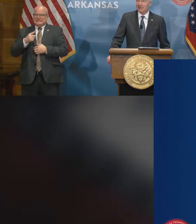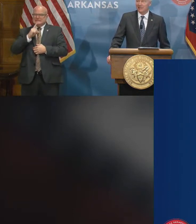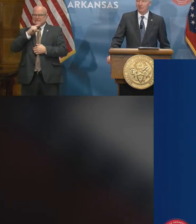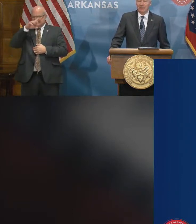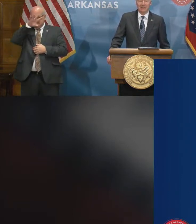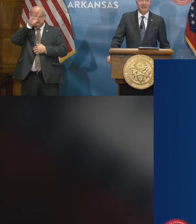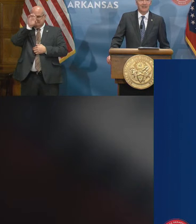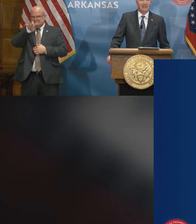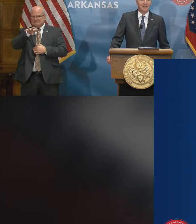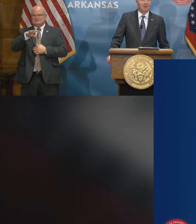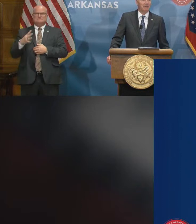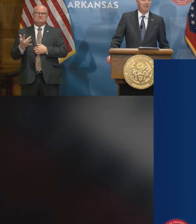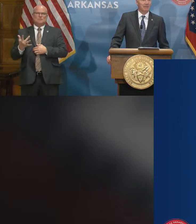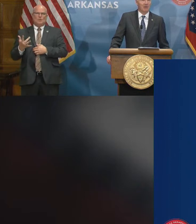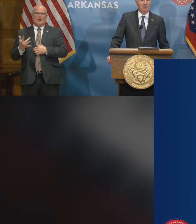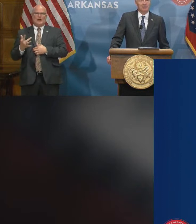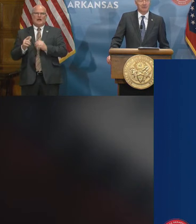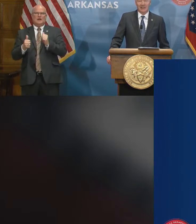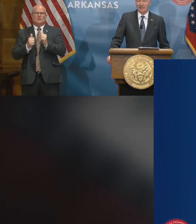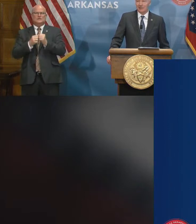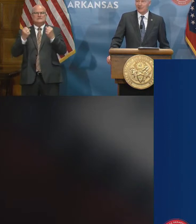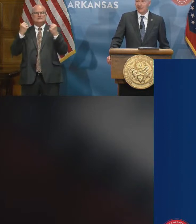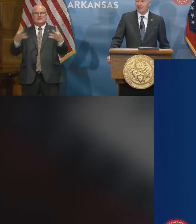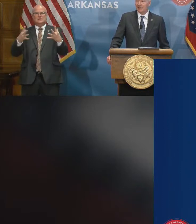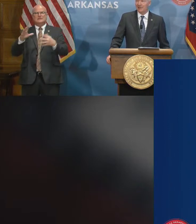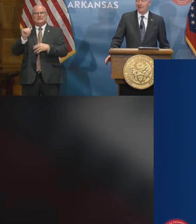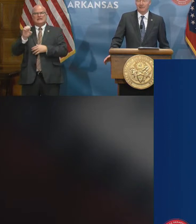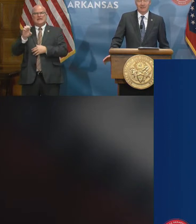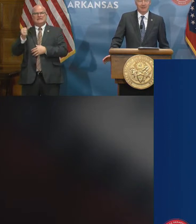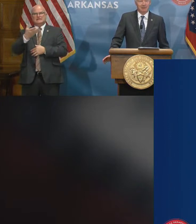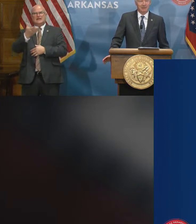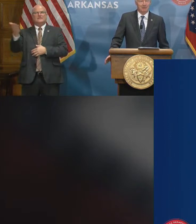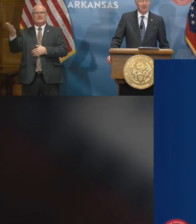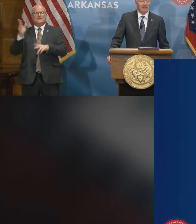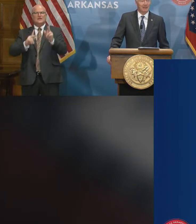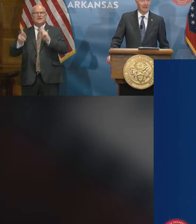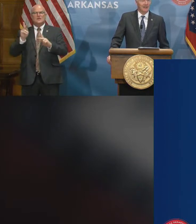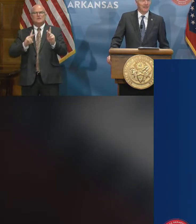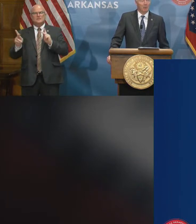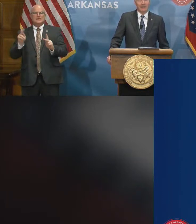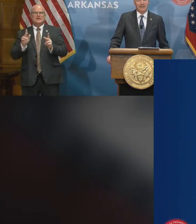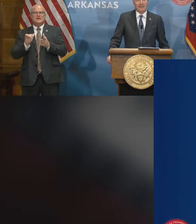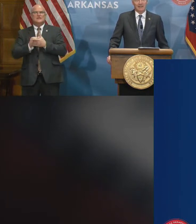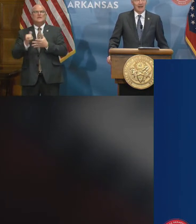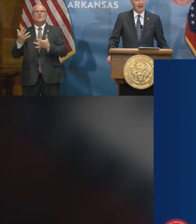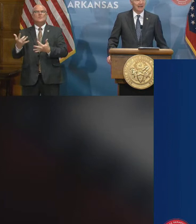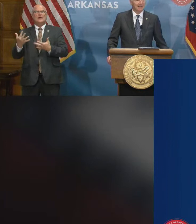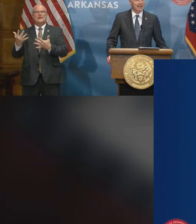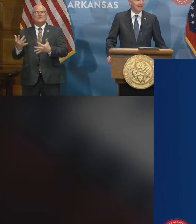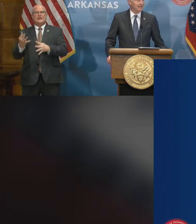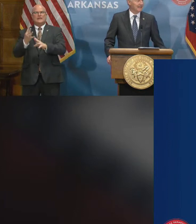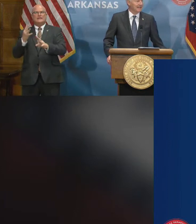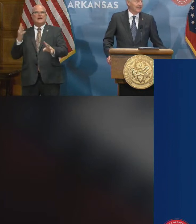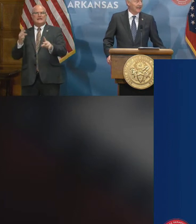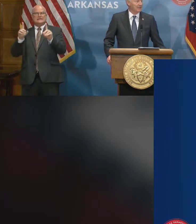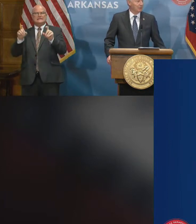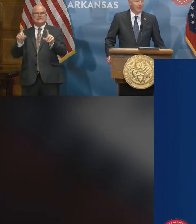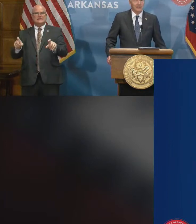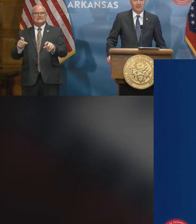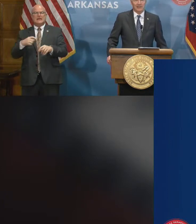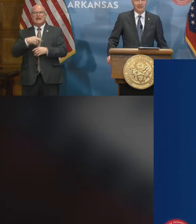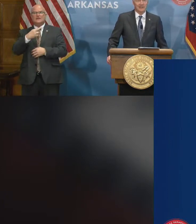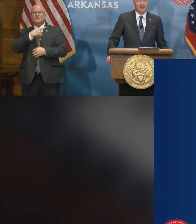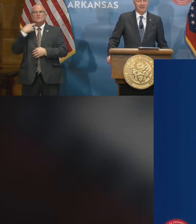bit puzzling to me with the volume of cases that are out there, the people that are waiting in line, and